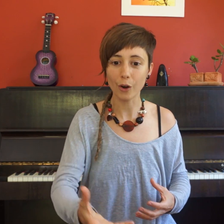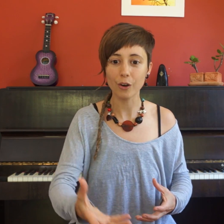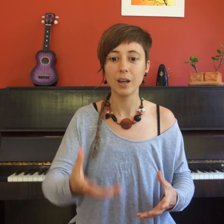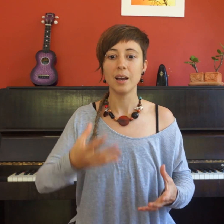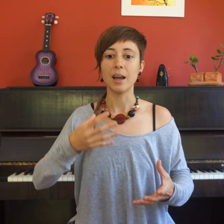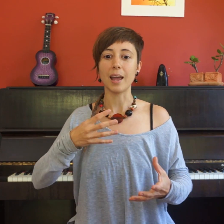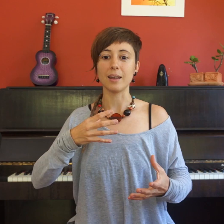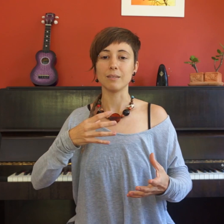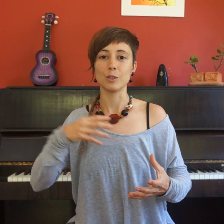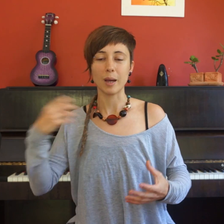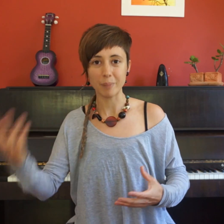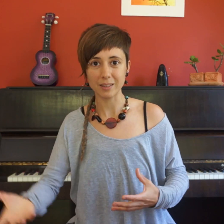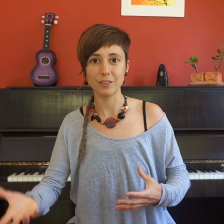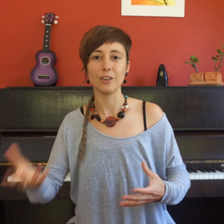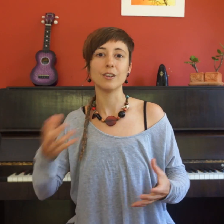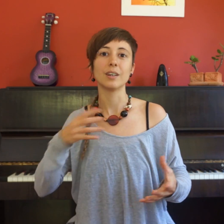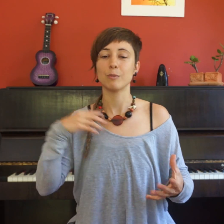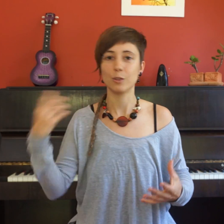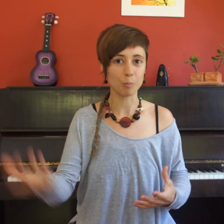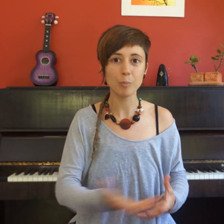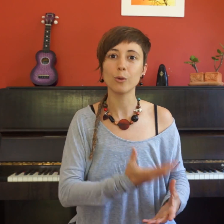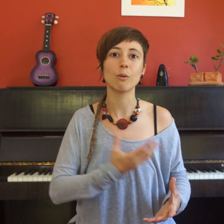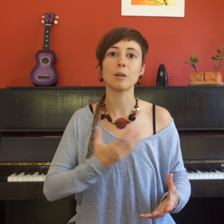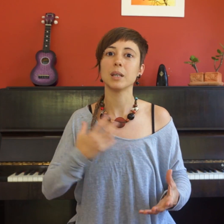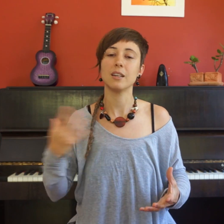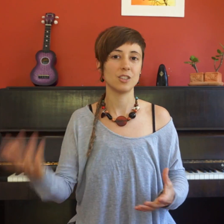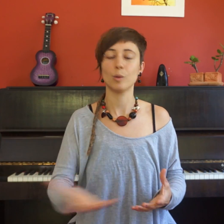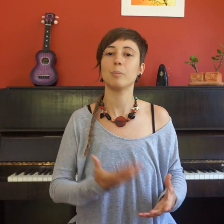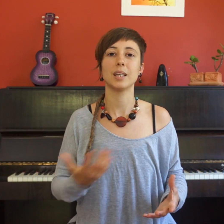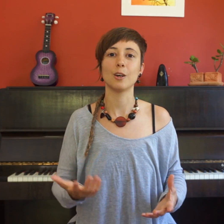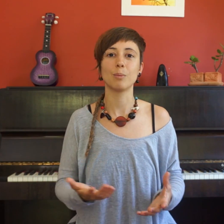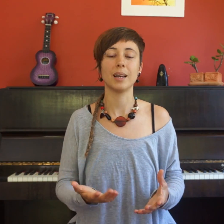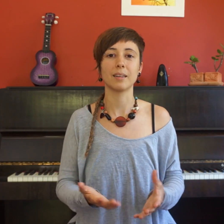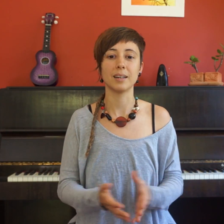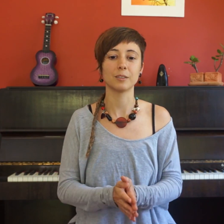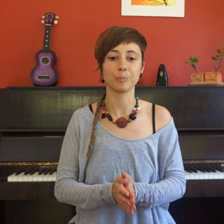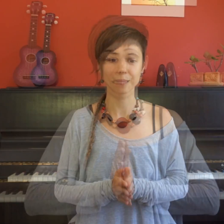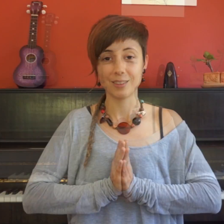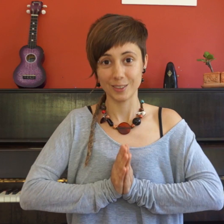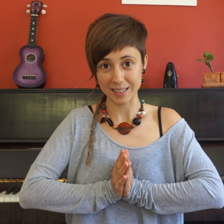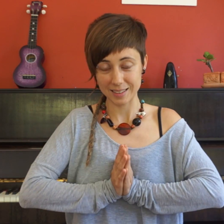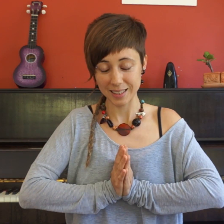her and with my partner and with the people around me, and she will pick it up like that. So that's